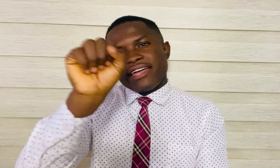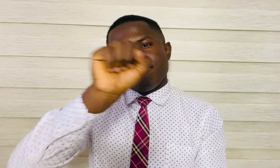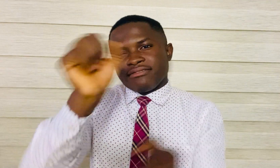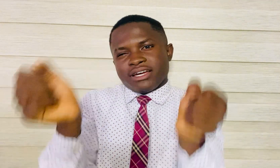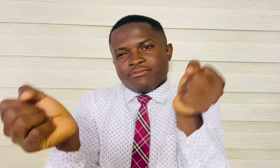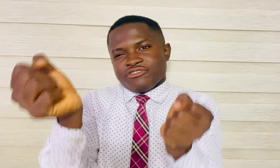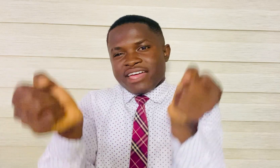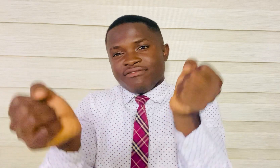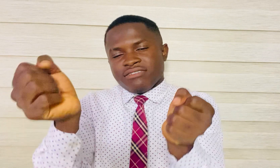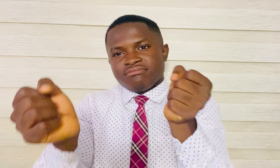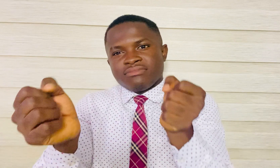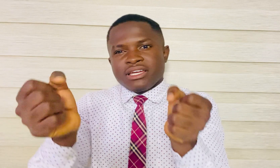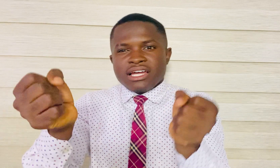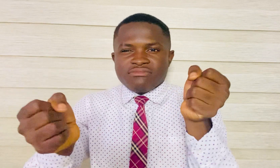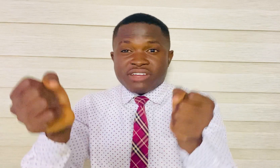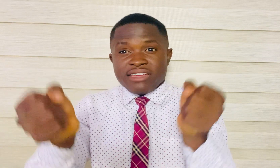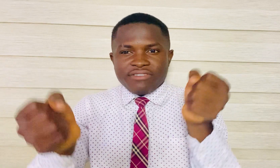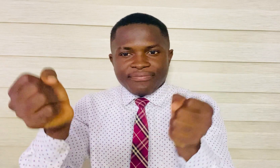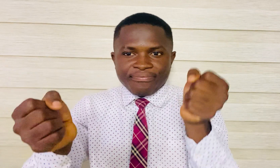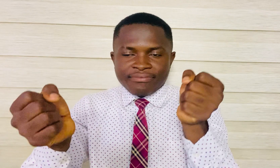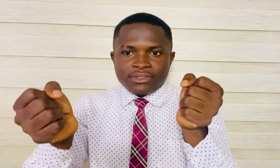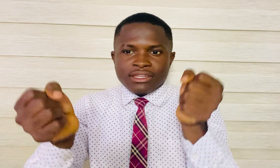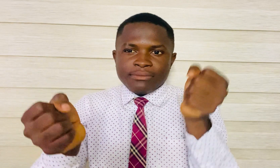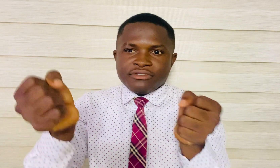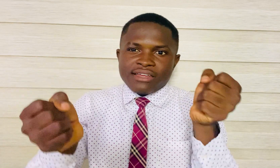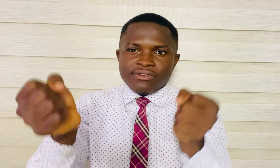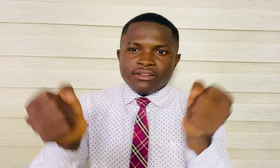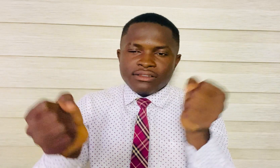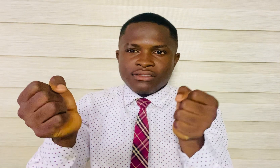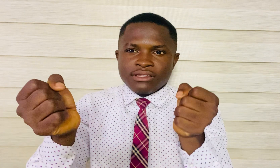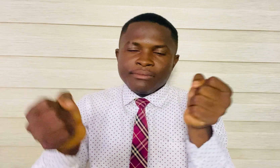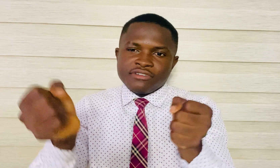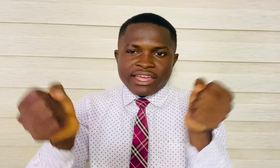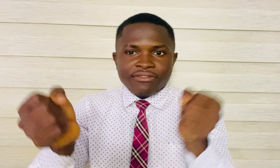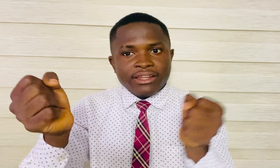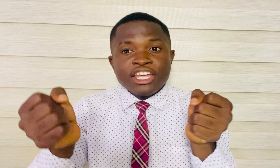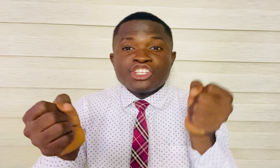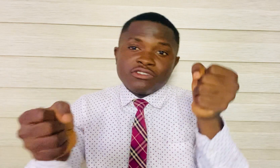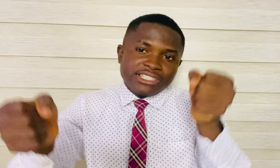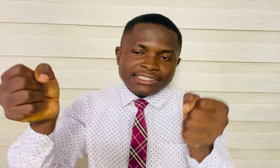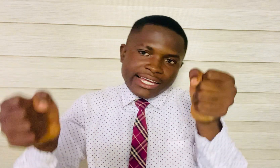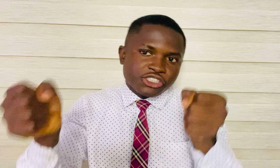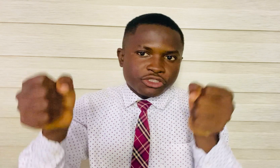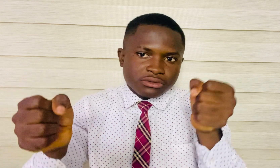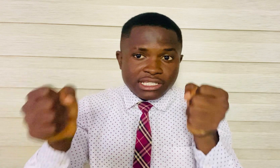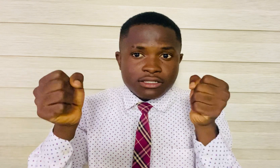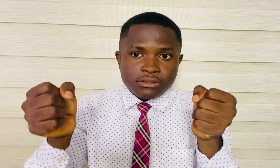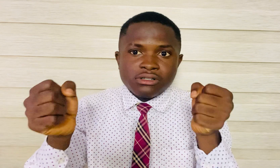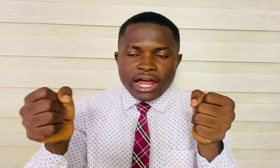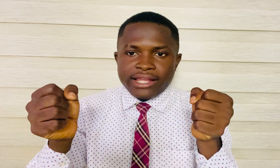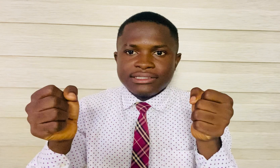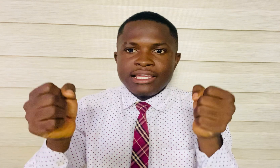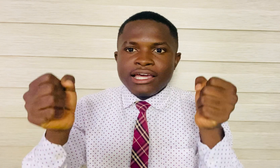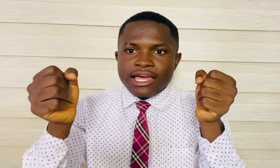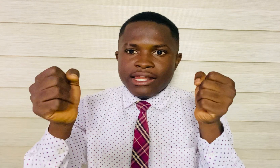driving. I'm driving. I'm driving. I'm driving. I'm driving. So this sign too is so right. A